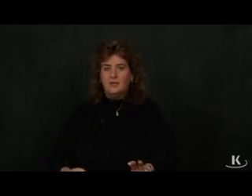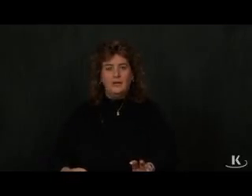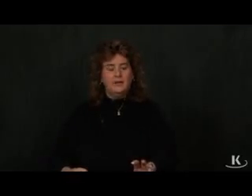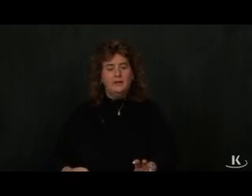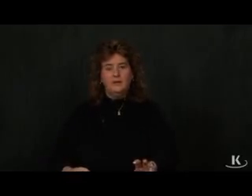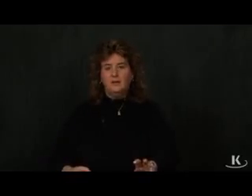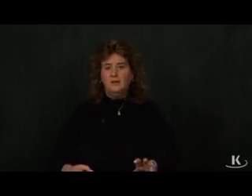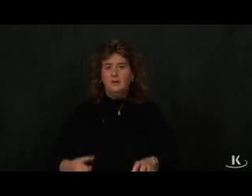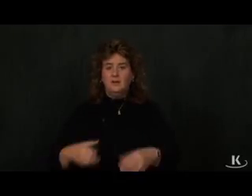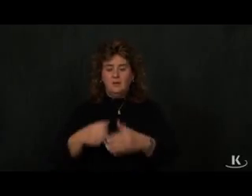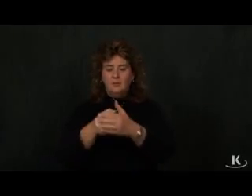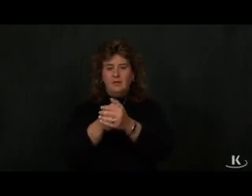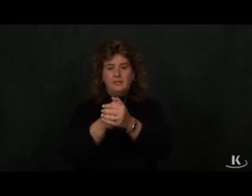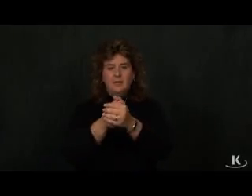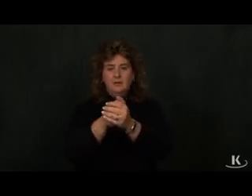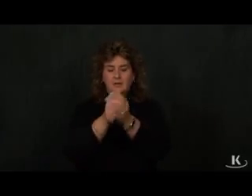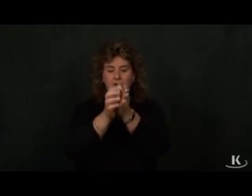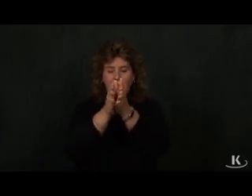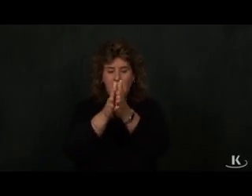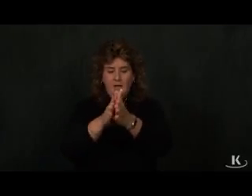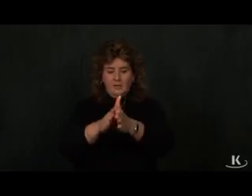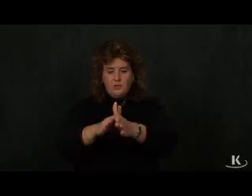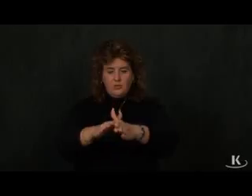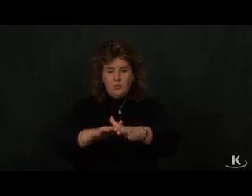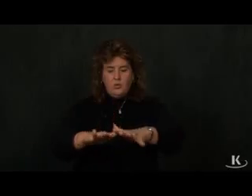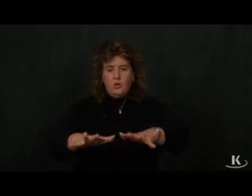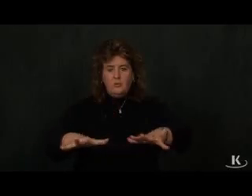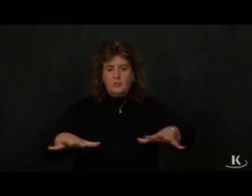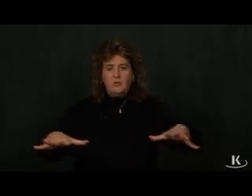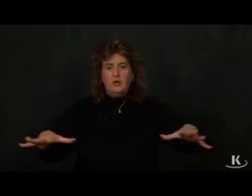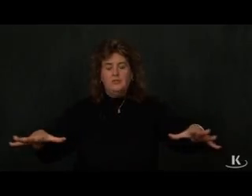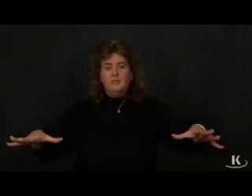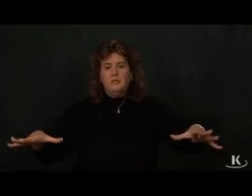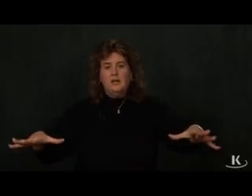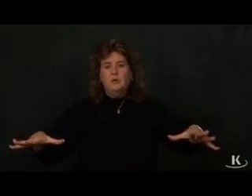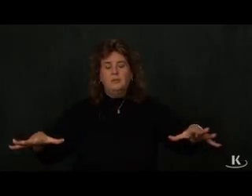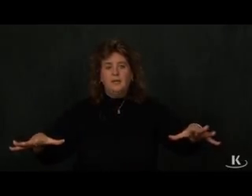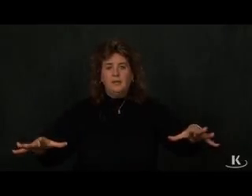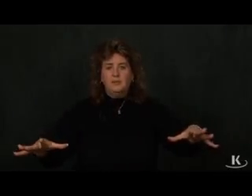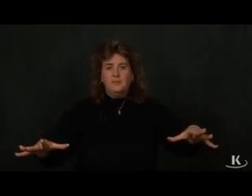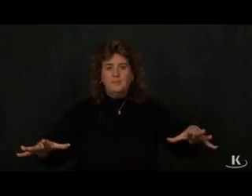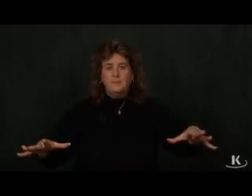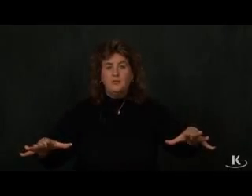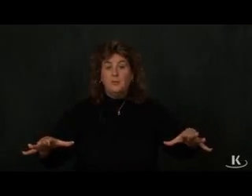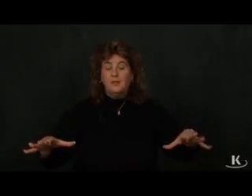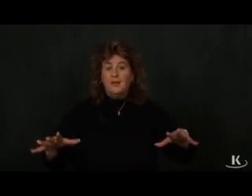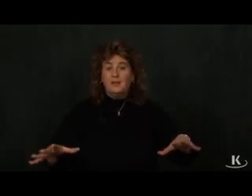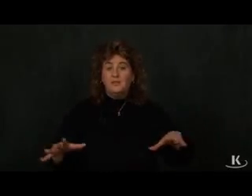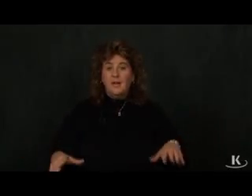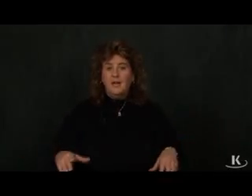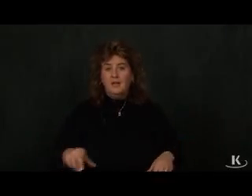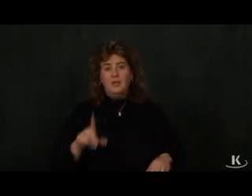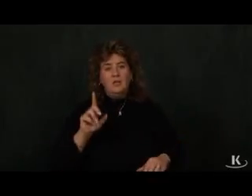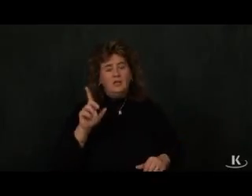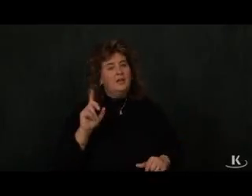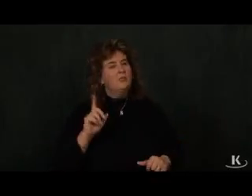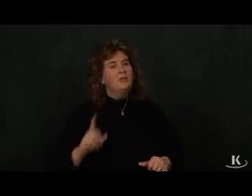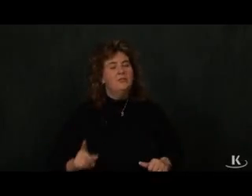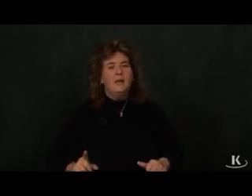like, not staying there, and swarms across the entire plate. So by the next day, can't really find